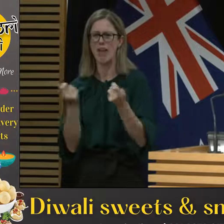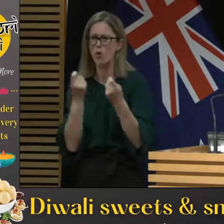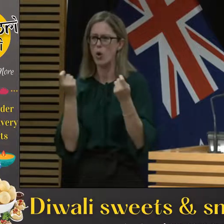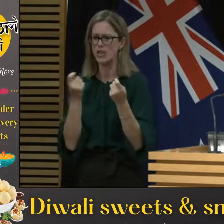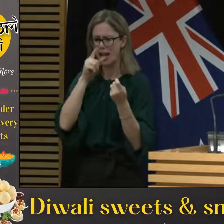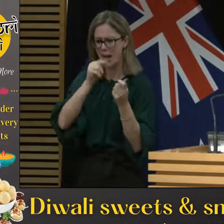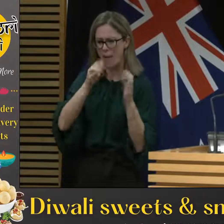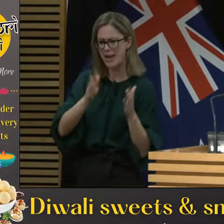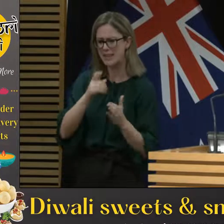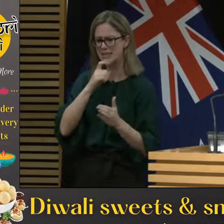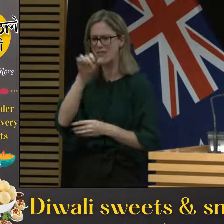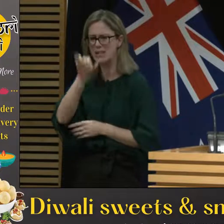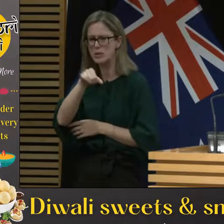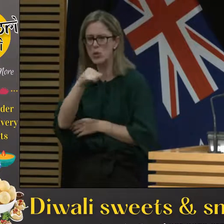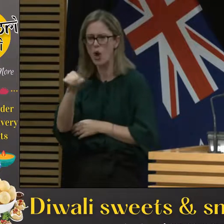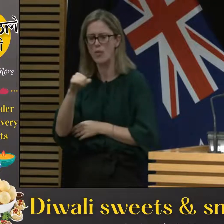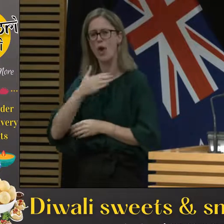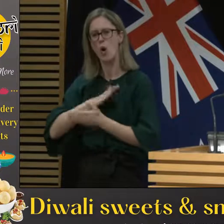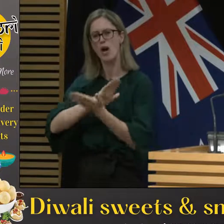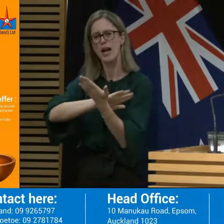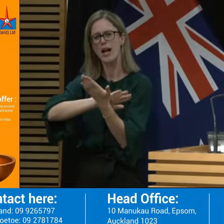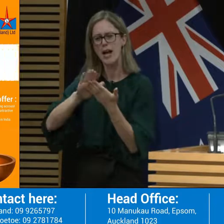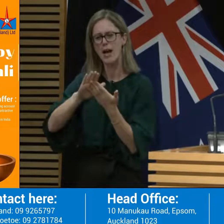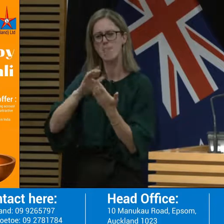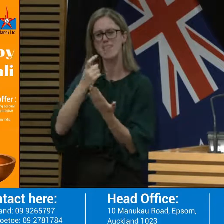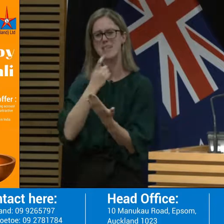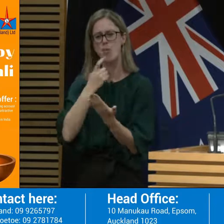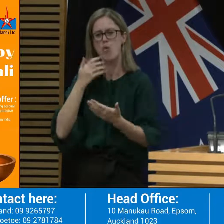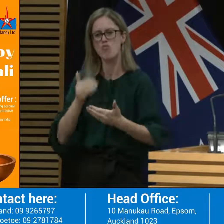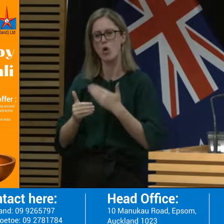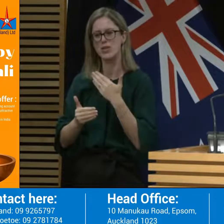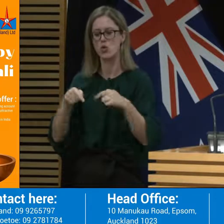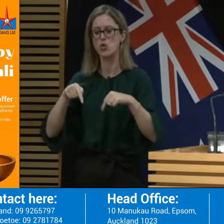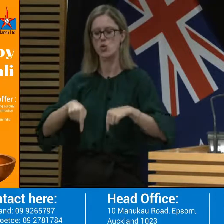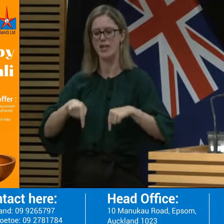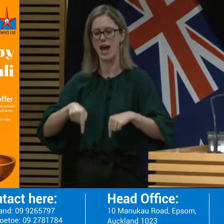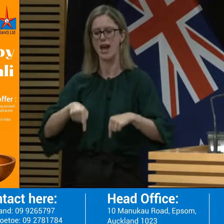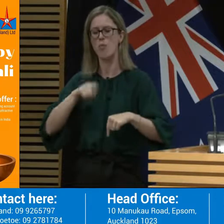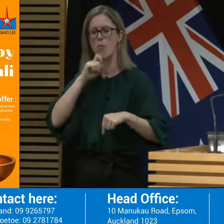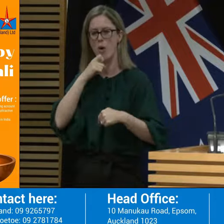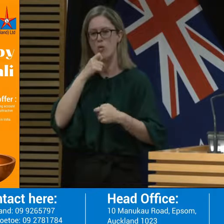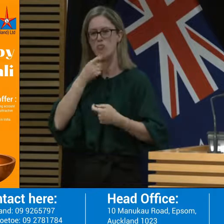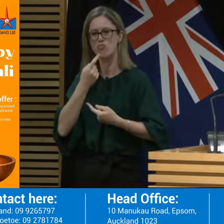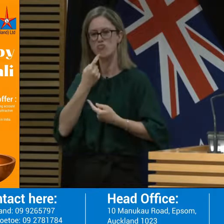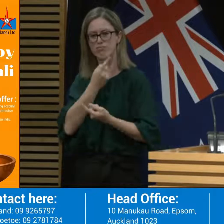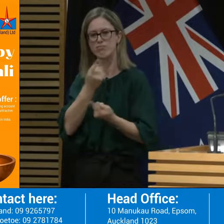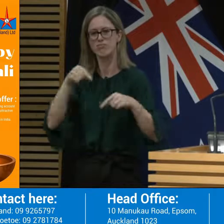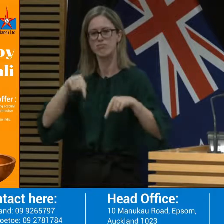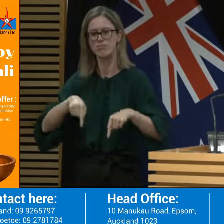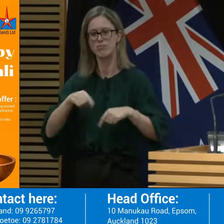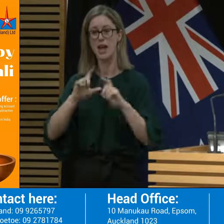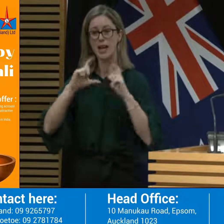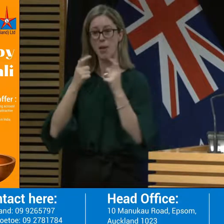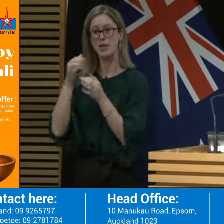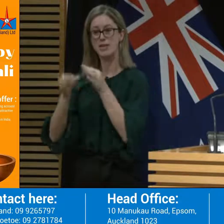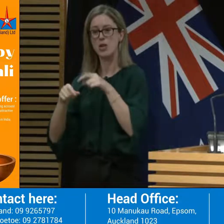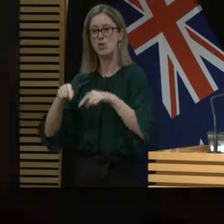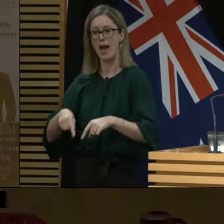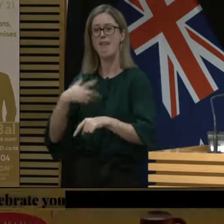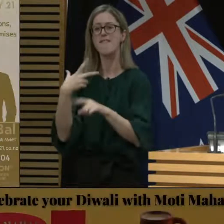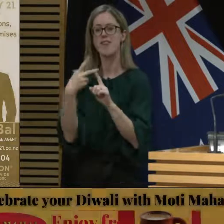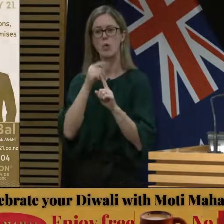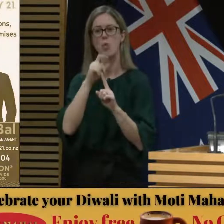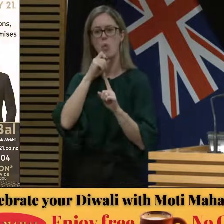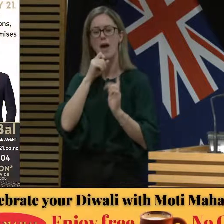mandates. They want certainty and simplicity, and we're answering that call. Cabinet has decided today that vaccinations will